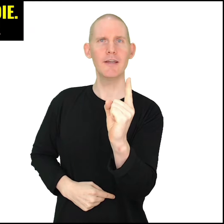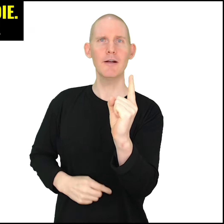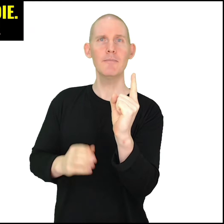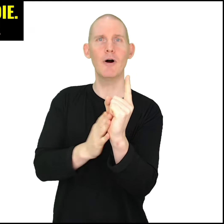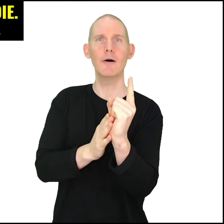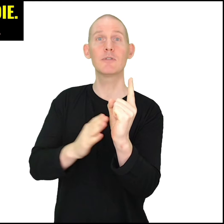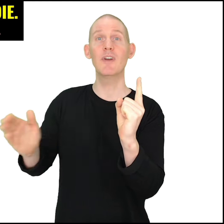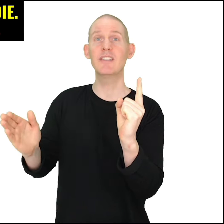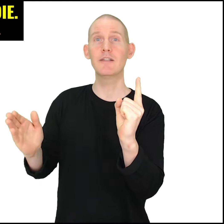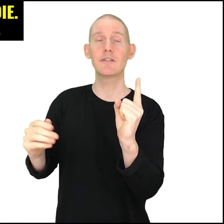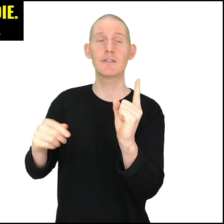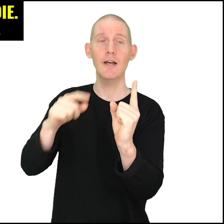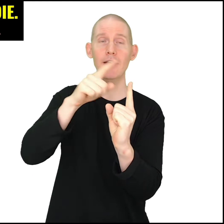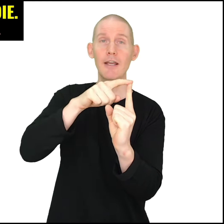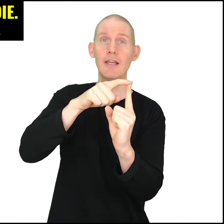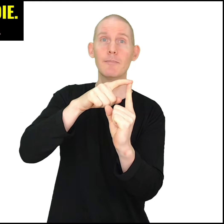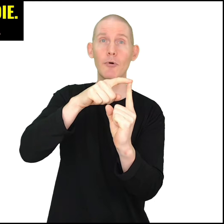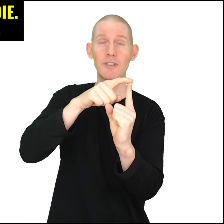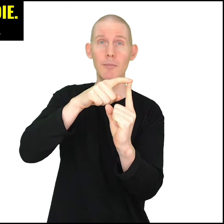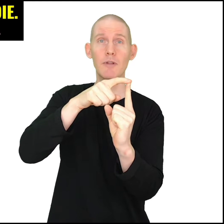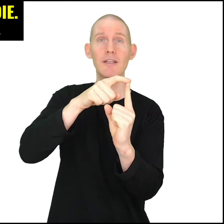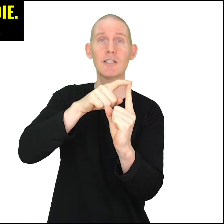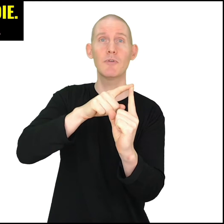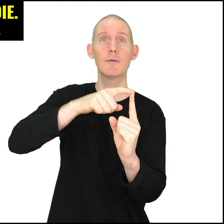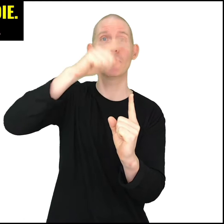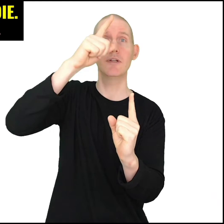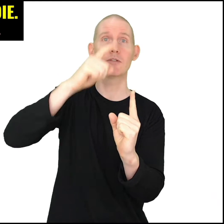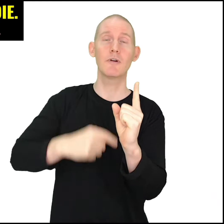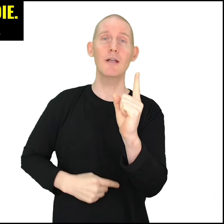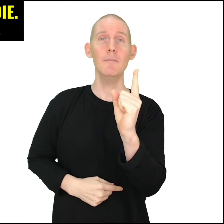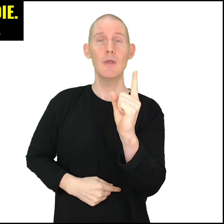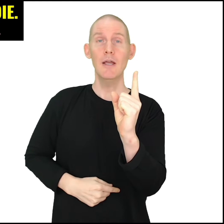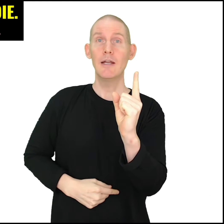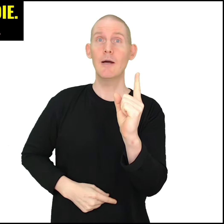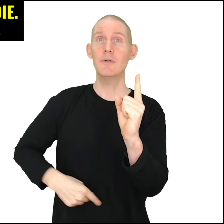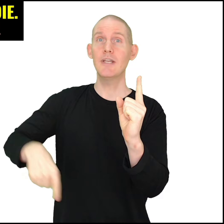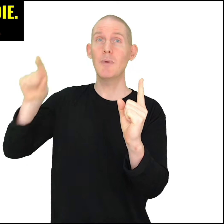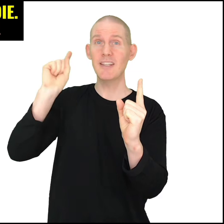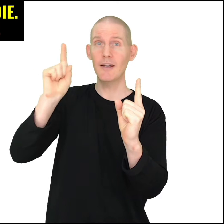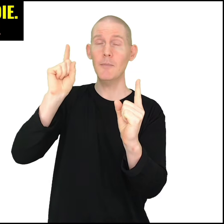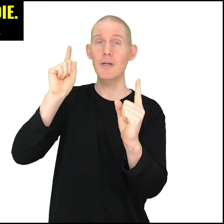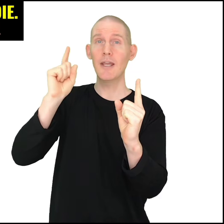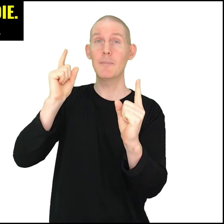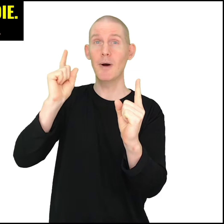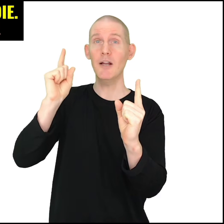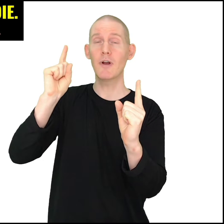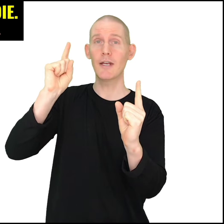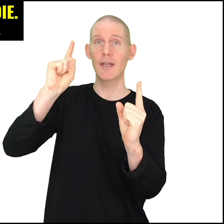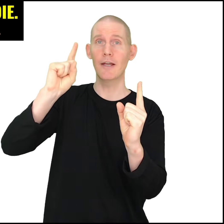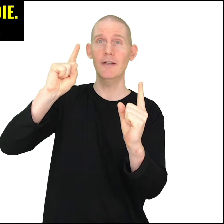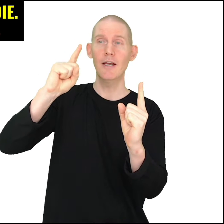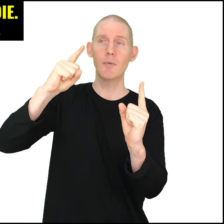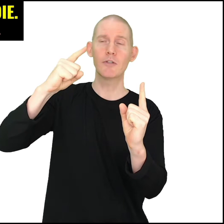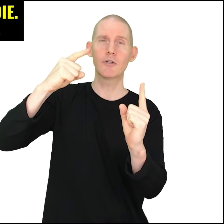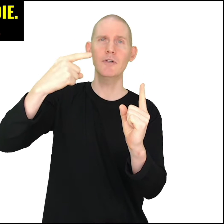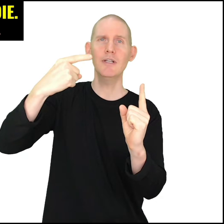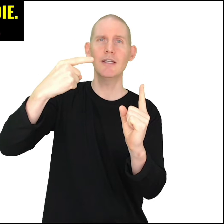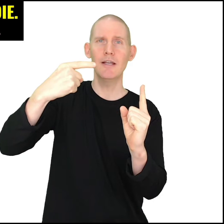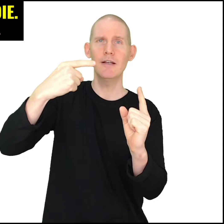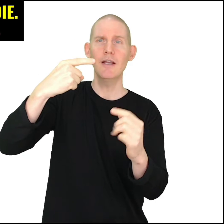there, palms facing to the side, tip of the index finger pointing straight up. Now I'm going to take my dominant hand, my right hand, I'm going to turn it in, and I'm going